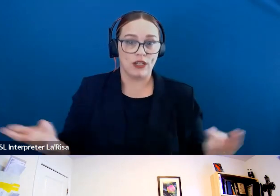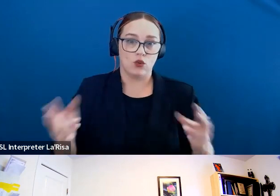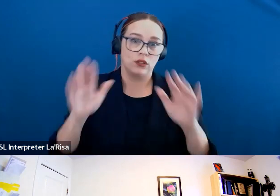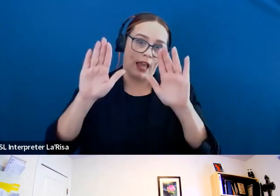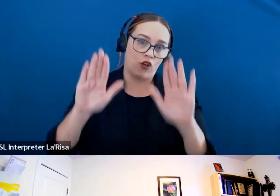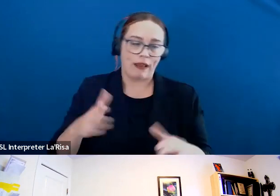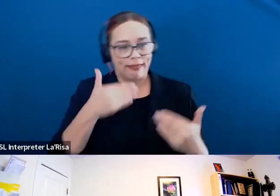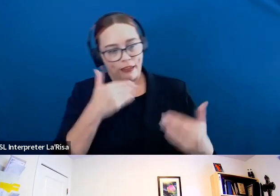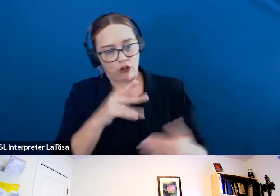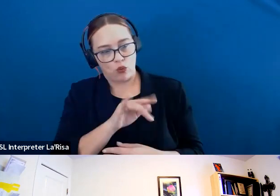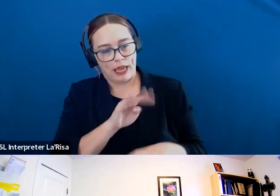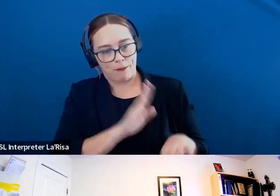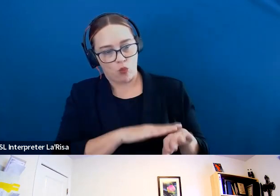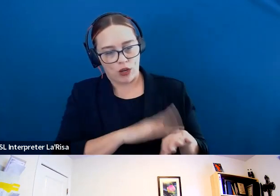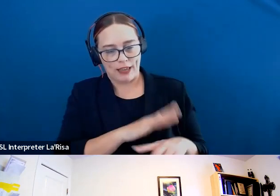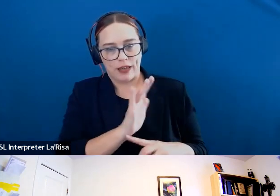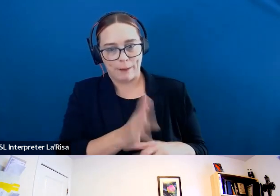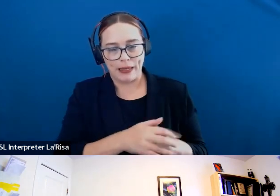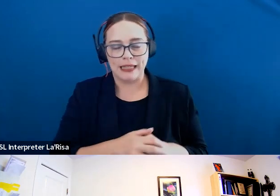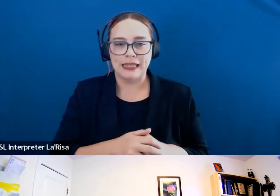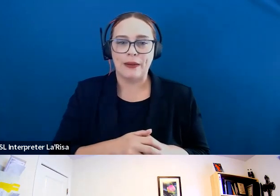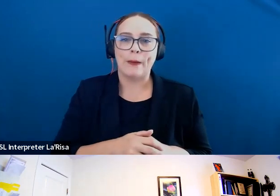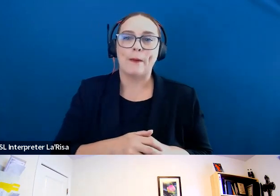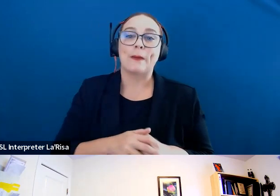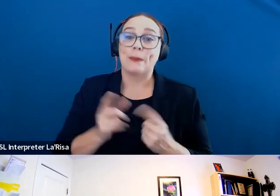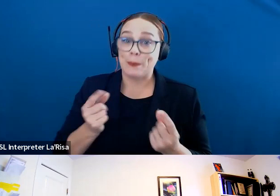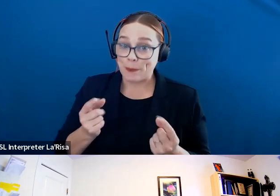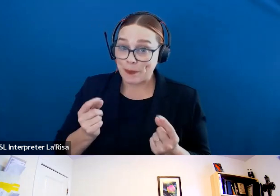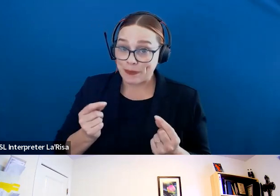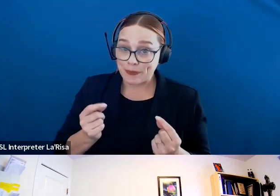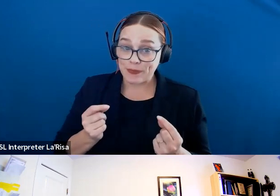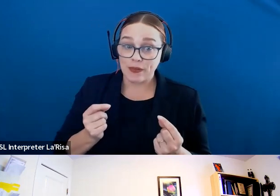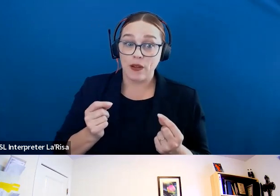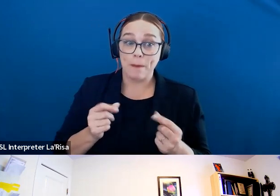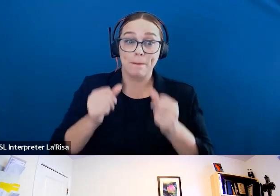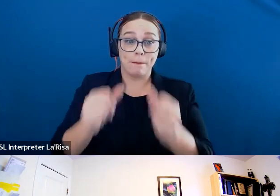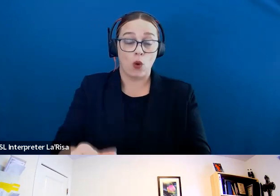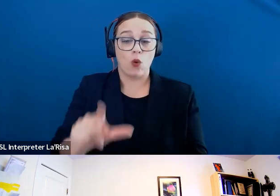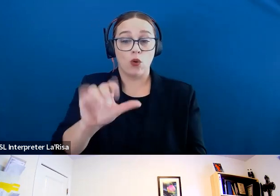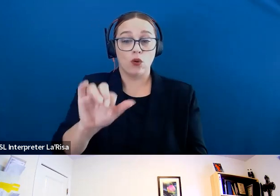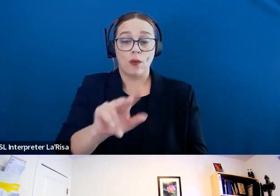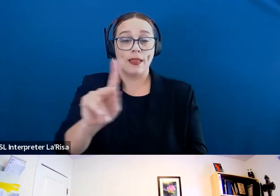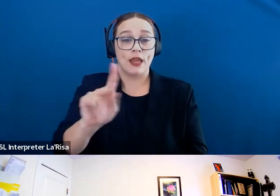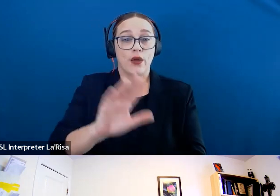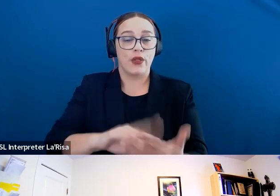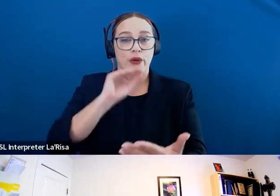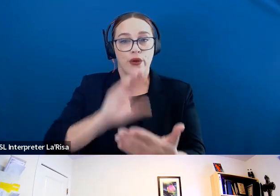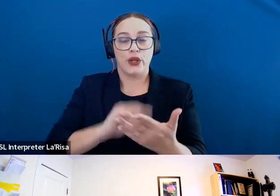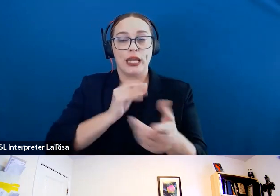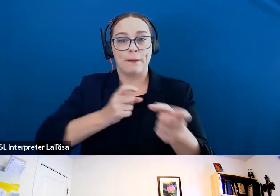What I also did just a moment ago is I placed a link to our learning management system in the